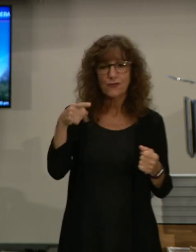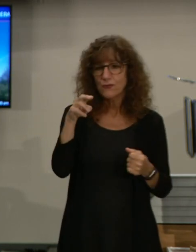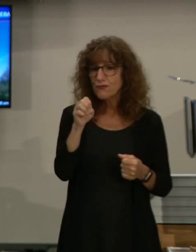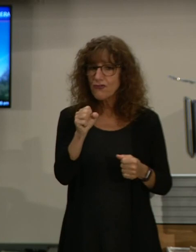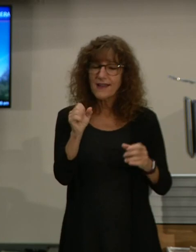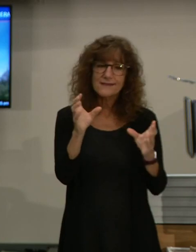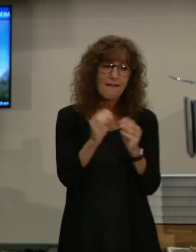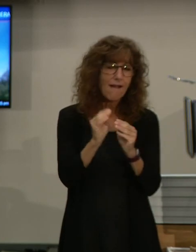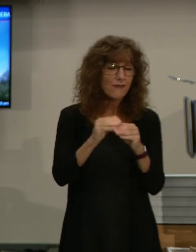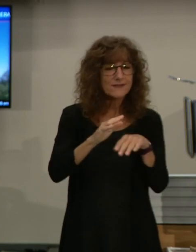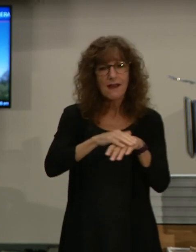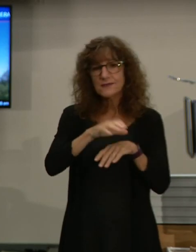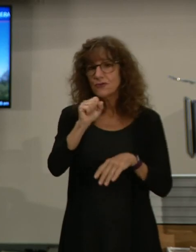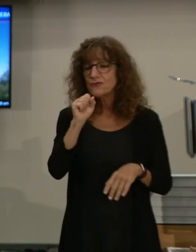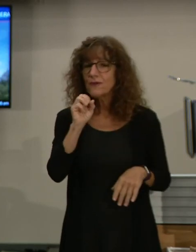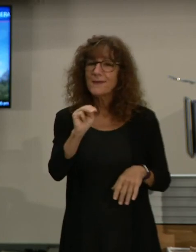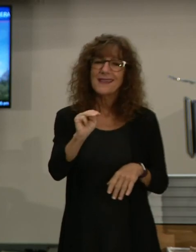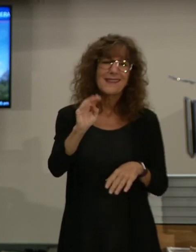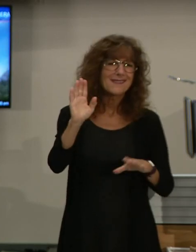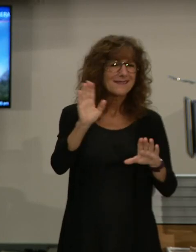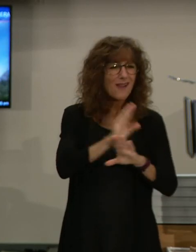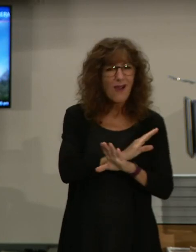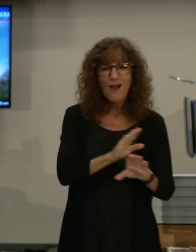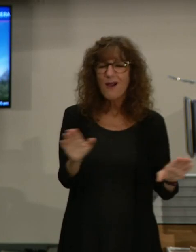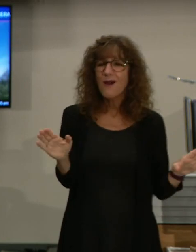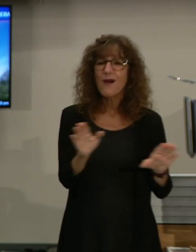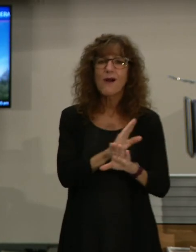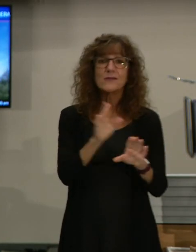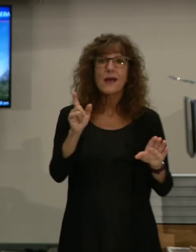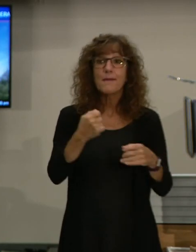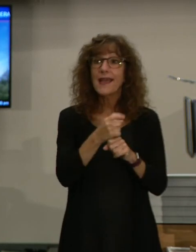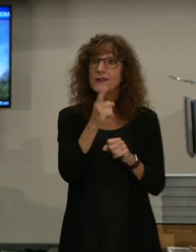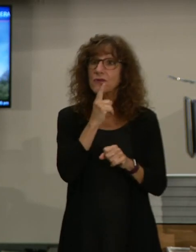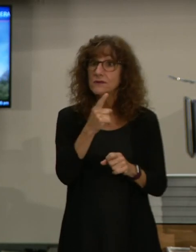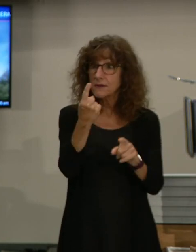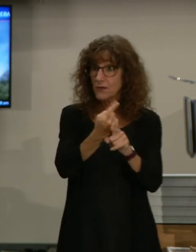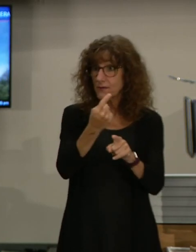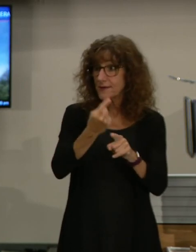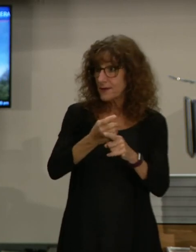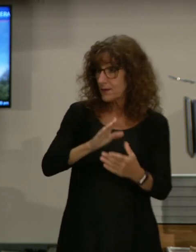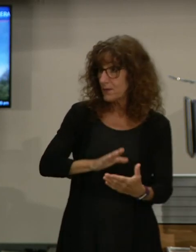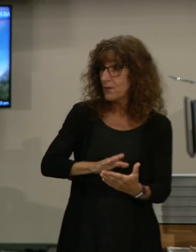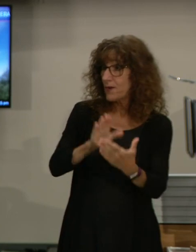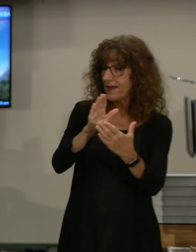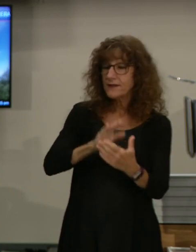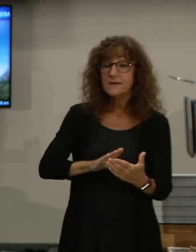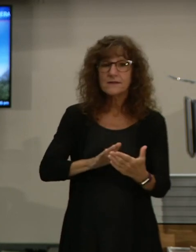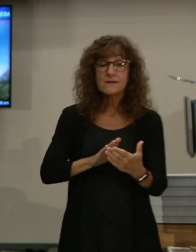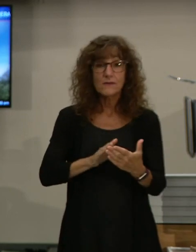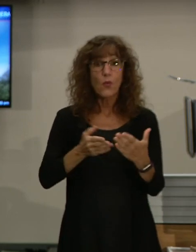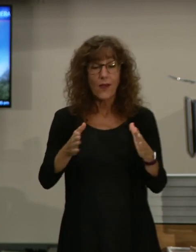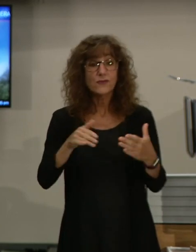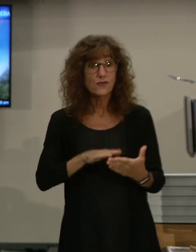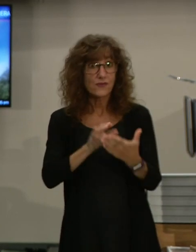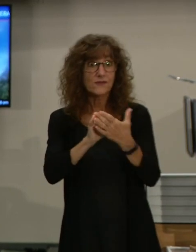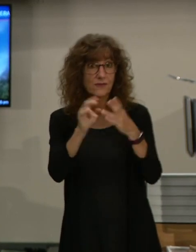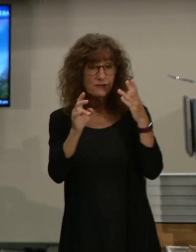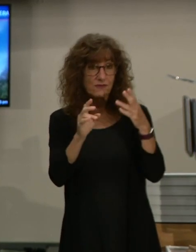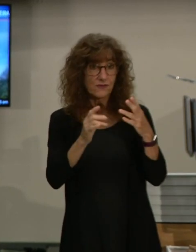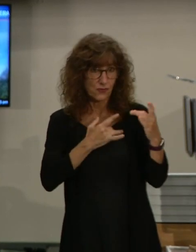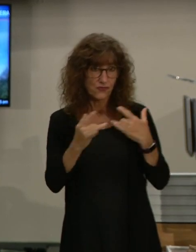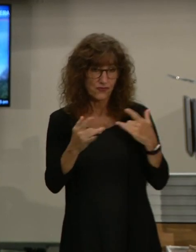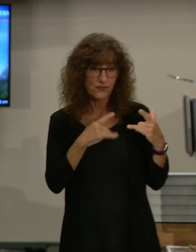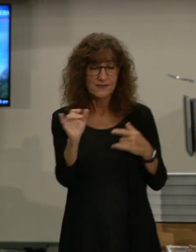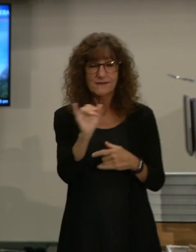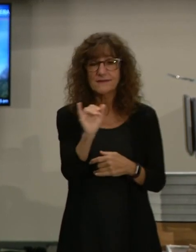conferences and on social media. And so we're going to make sure that there is an appropriate way to address these concerns, and we're going to do it there. And the